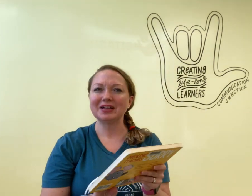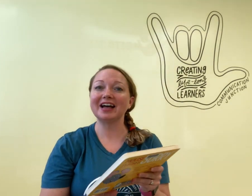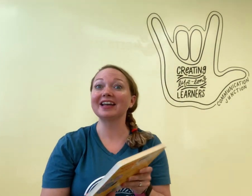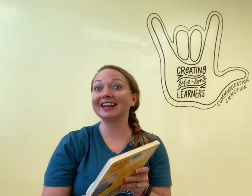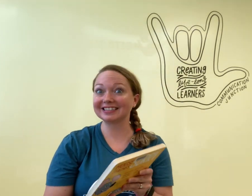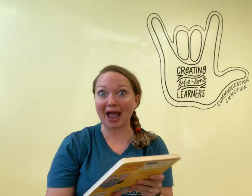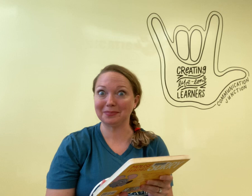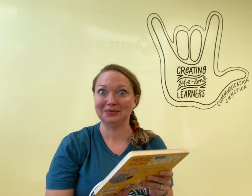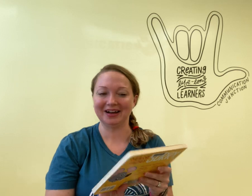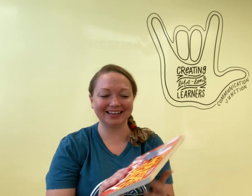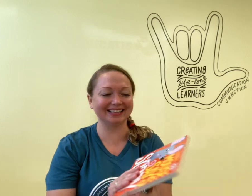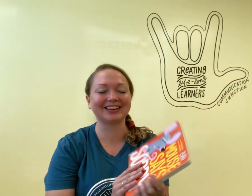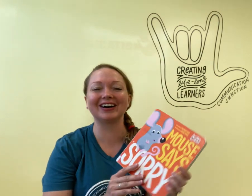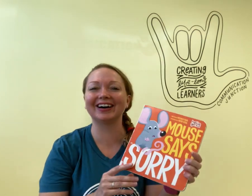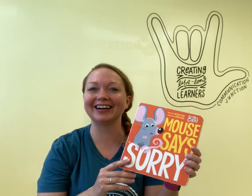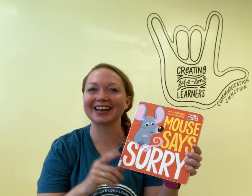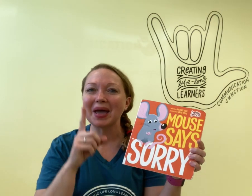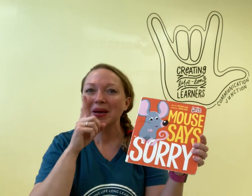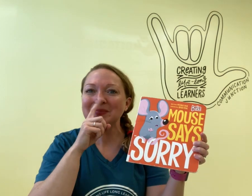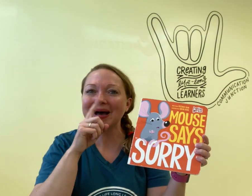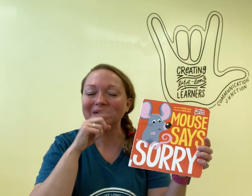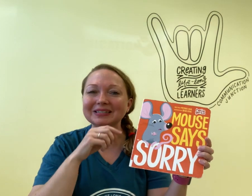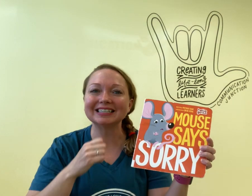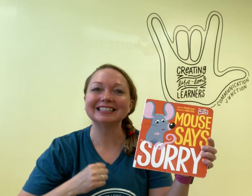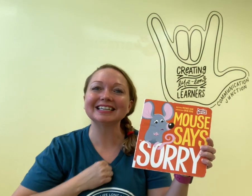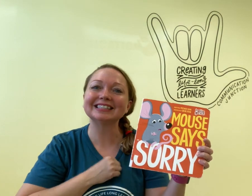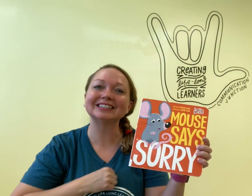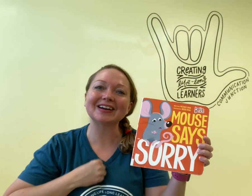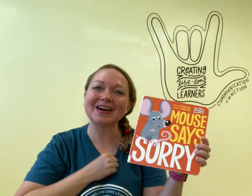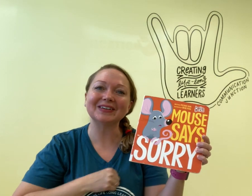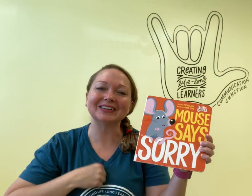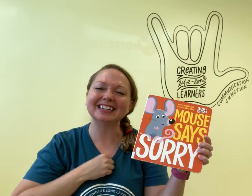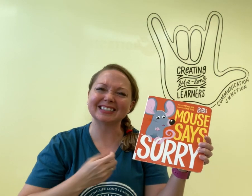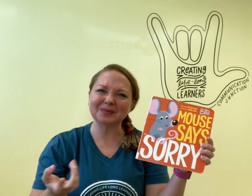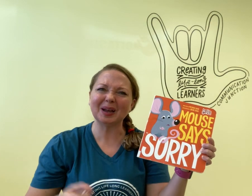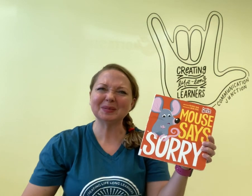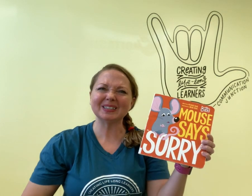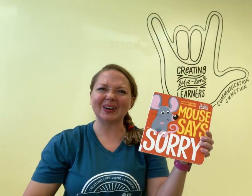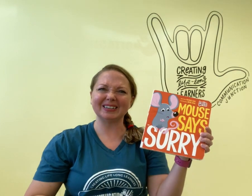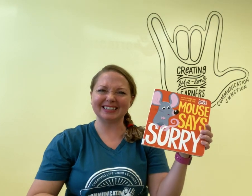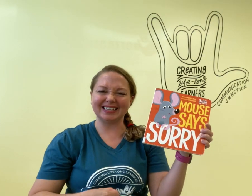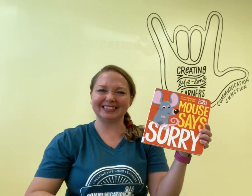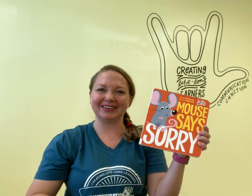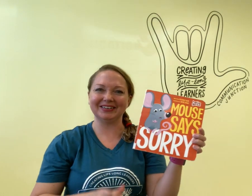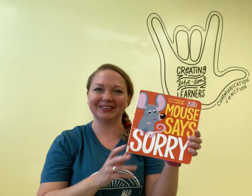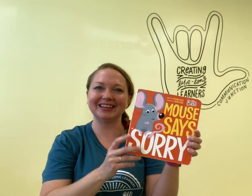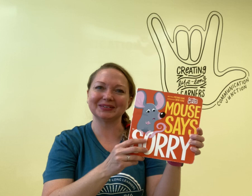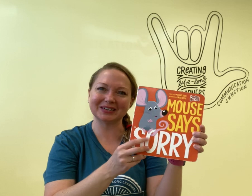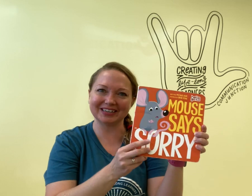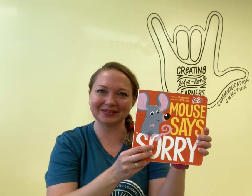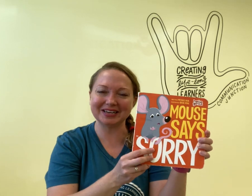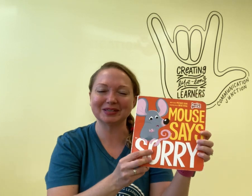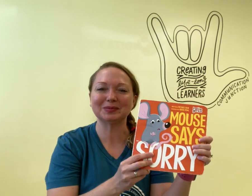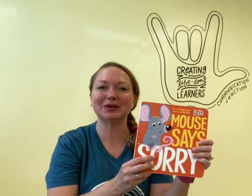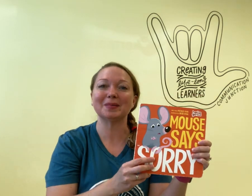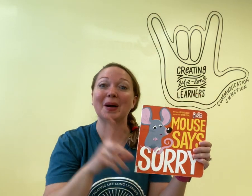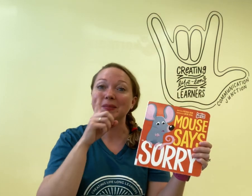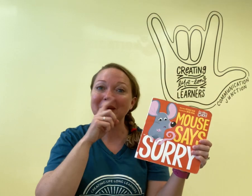not as happy one. It's called Mouse Says Sorry, and sometimes it's hard to say sorry, right? So we're gonna read this book about Mouse